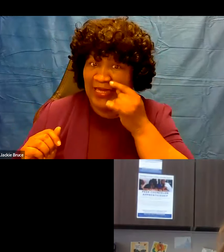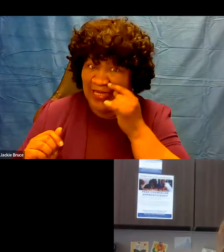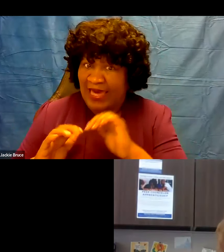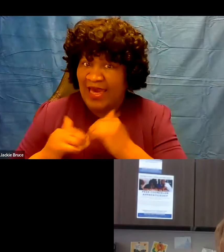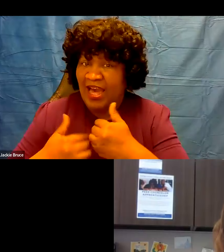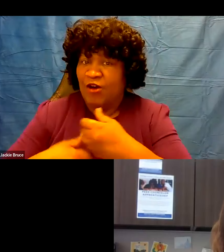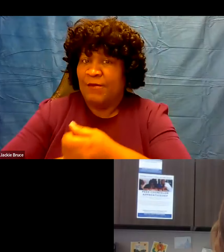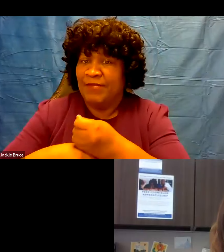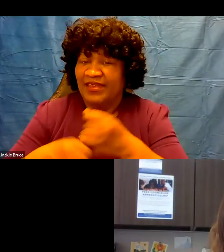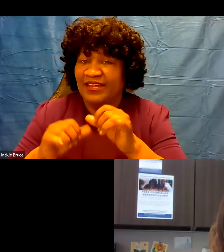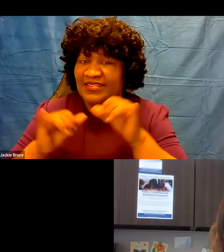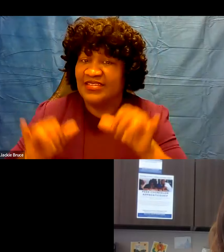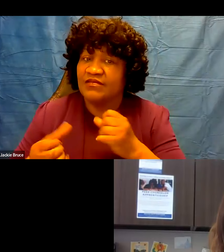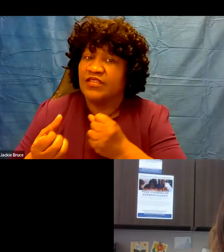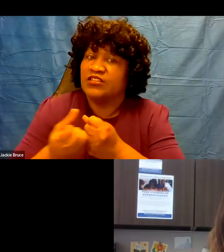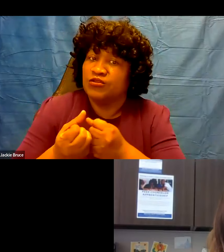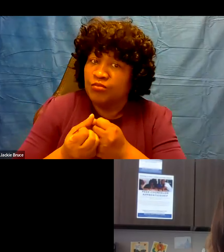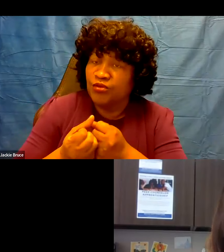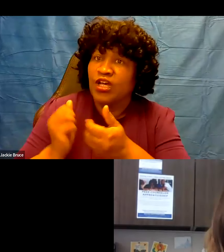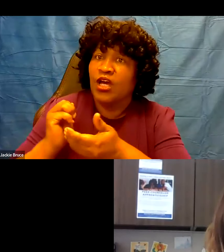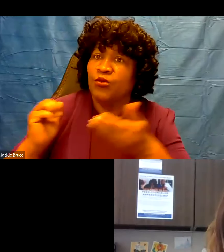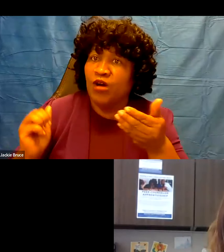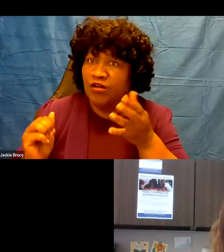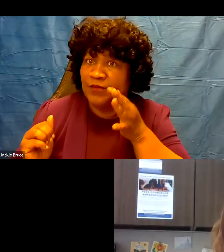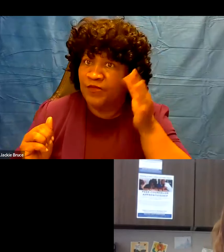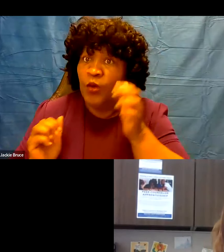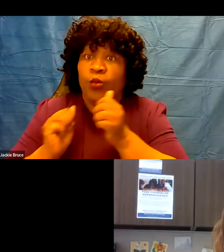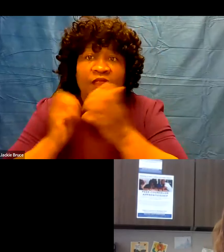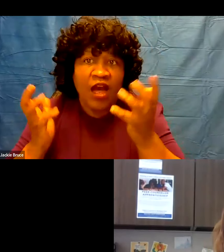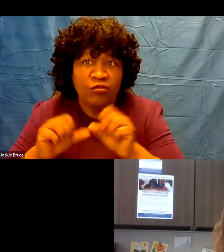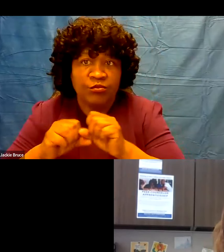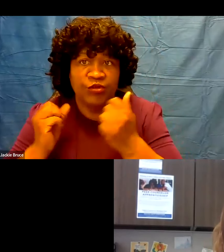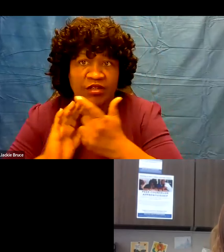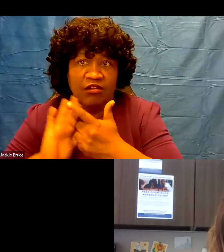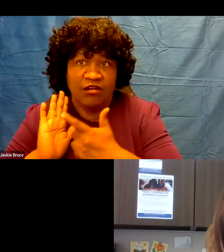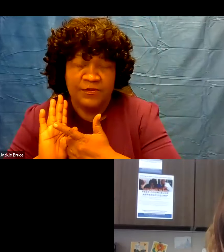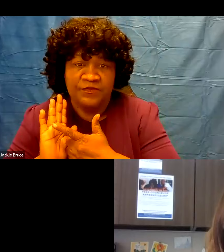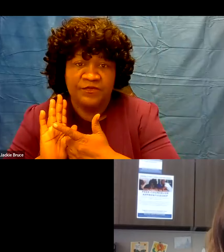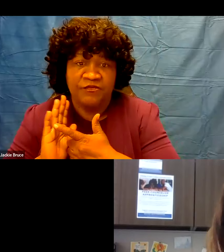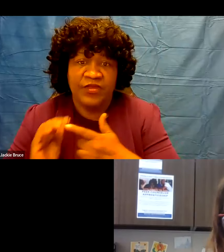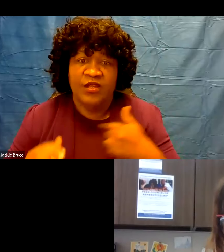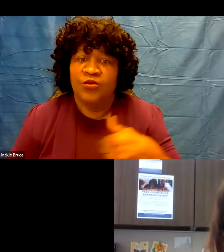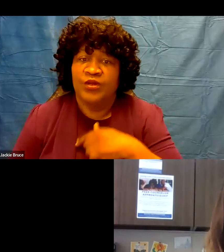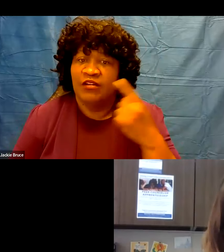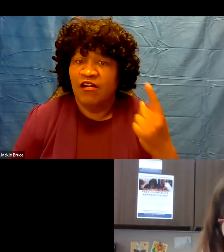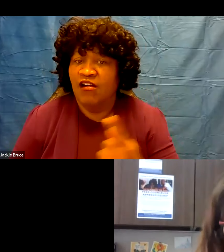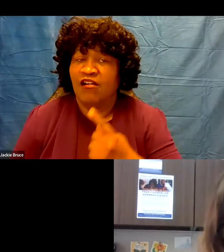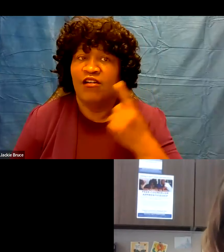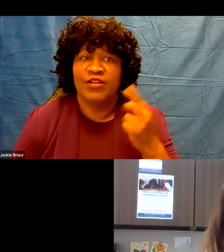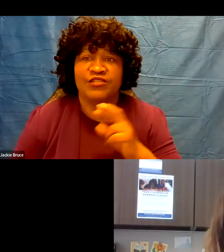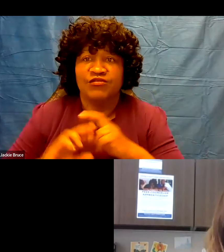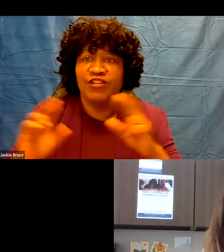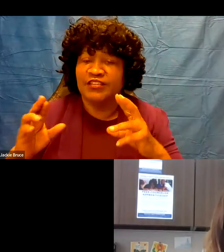create a system that is supportive and welcoming without breaking the law. But that we always ready to